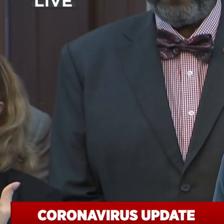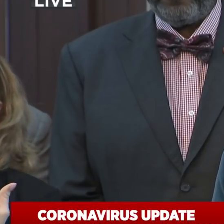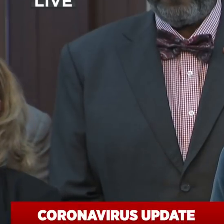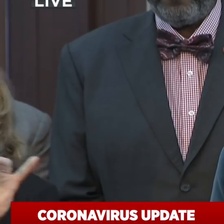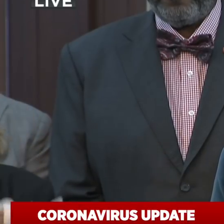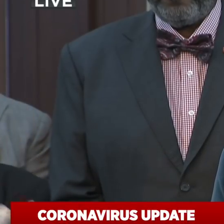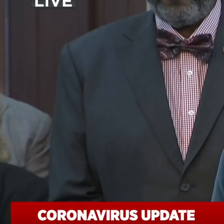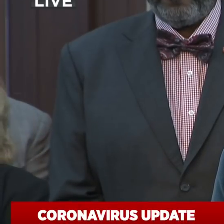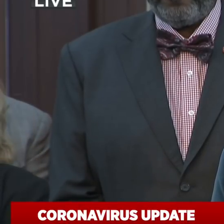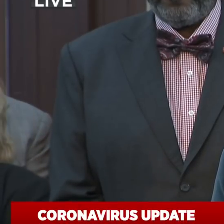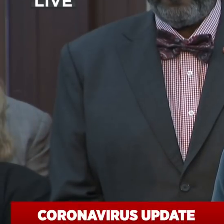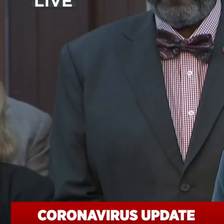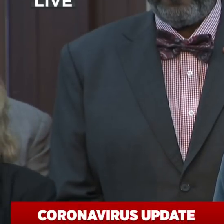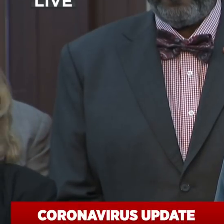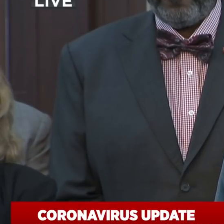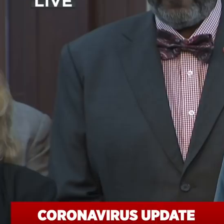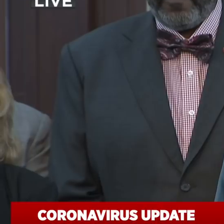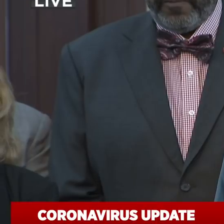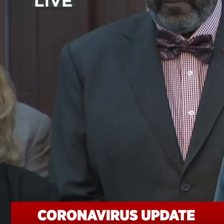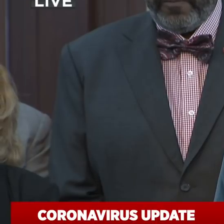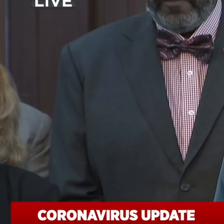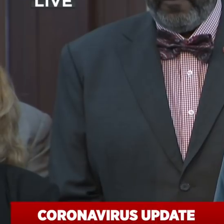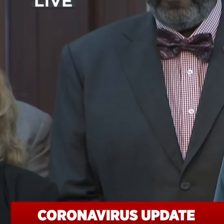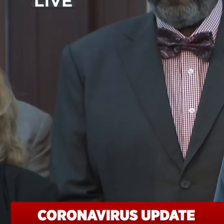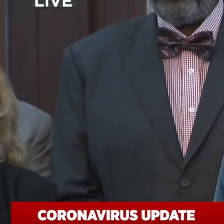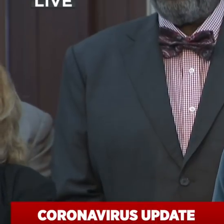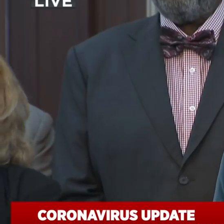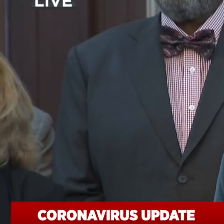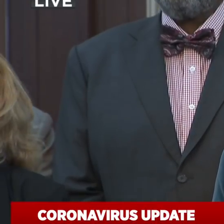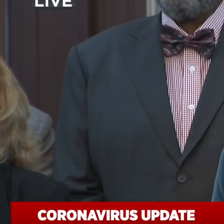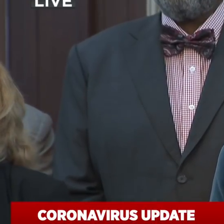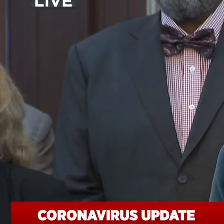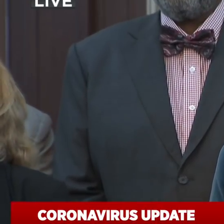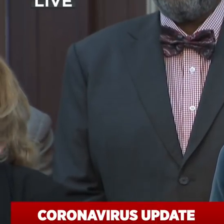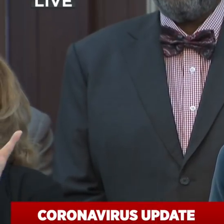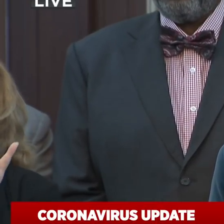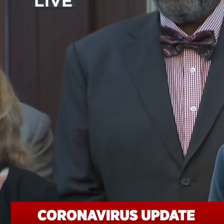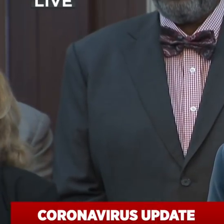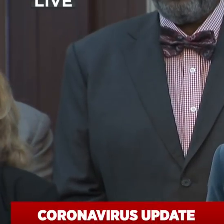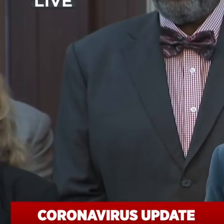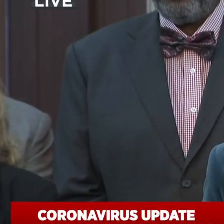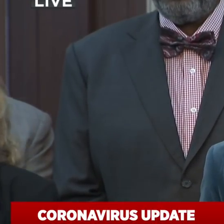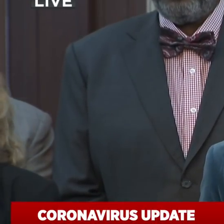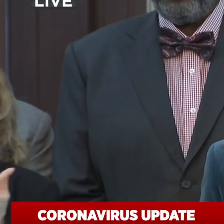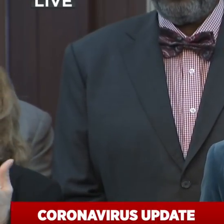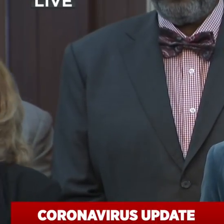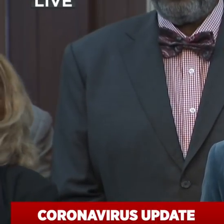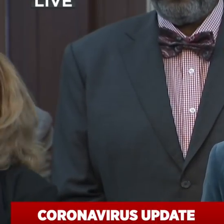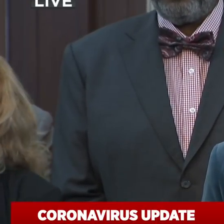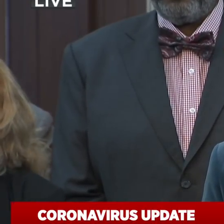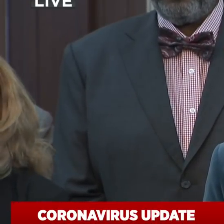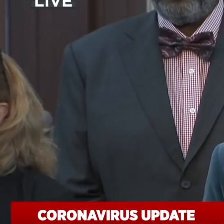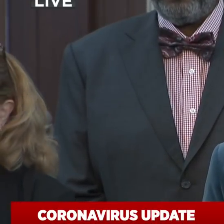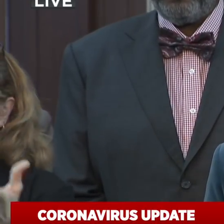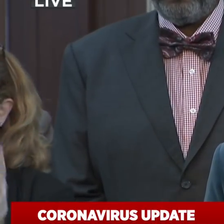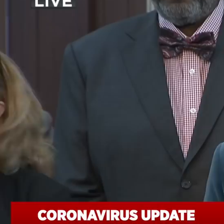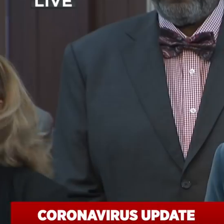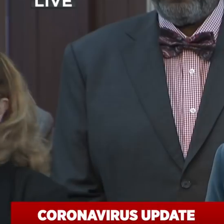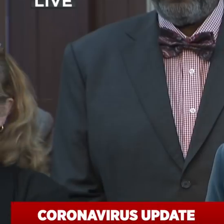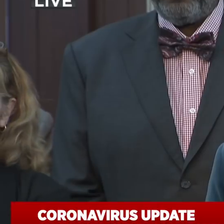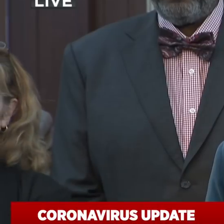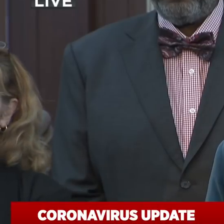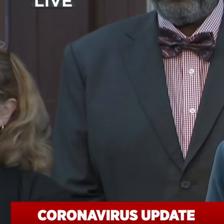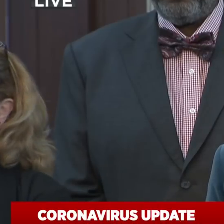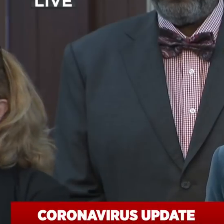So also, if you're not feeling well, stay home, please. People do not want you at church. They love you, but they don't want to see you at church if you're coughing